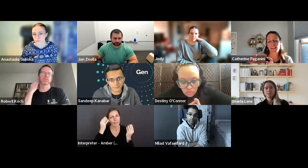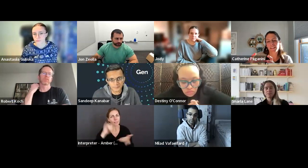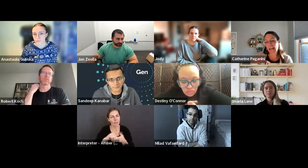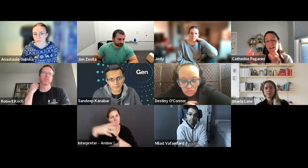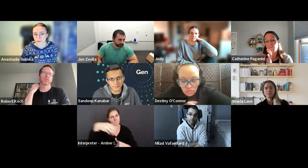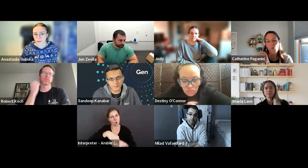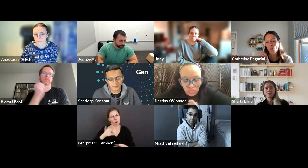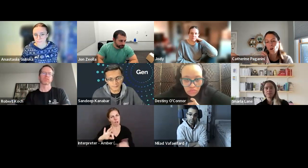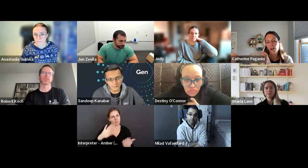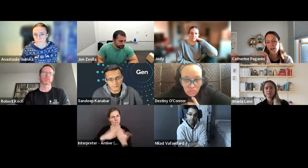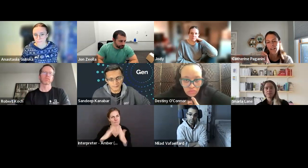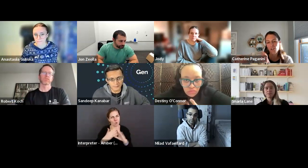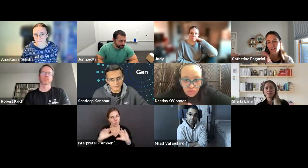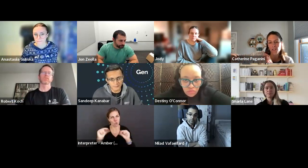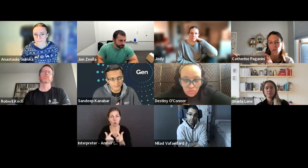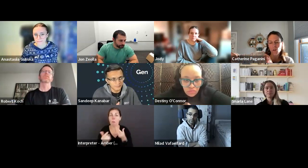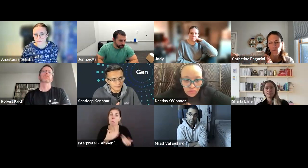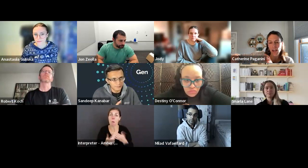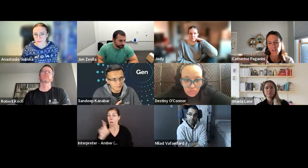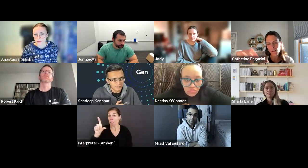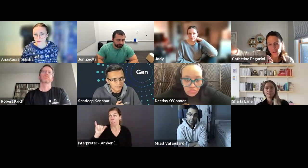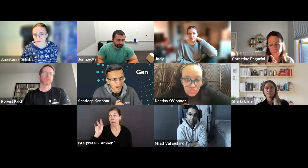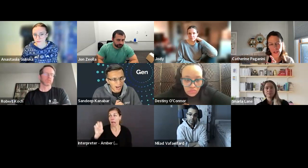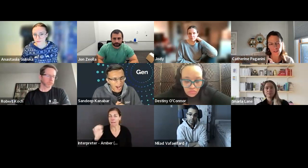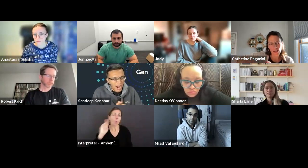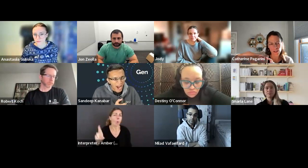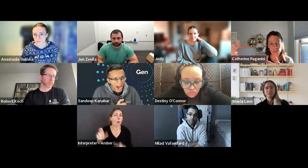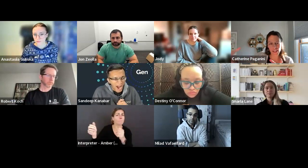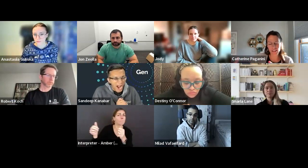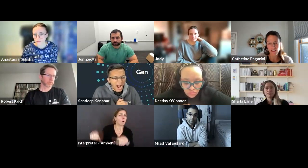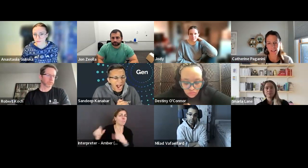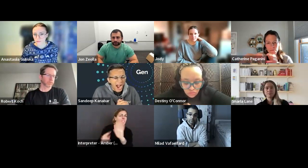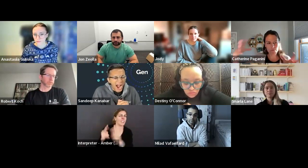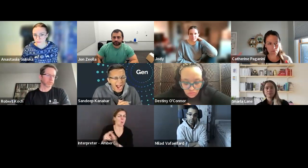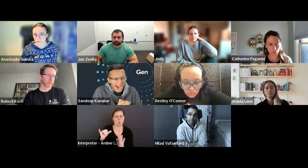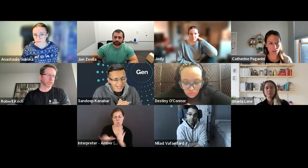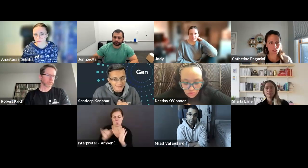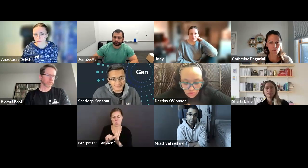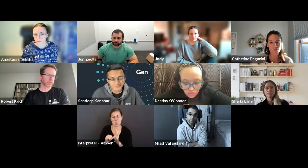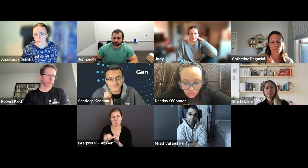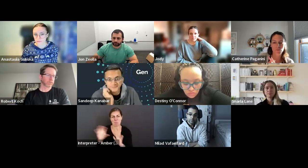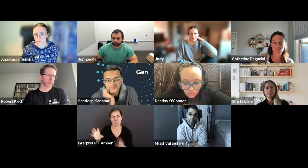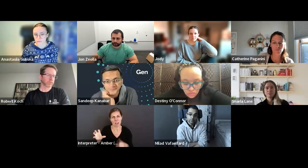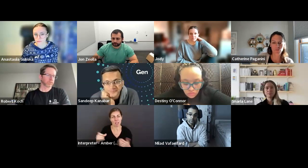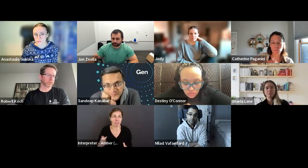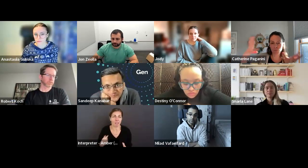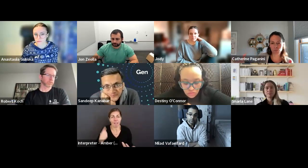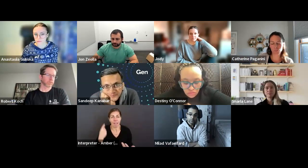like live or like just as a YouTube channel. Cause the YouTube channel I kind of see like as the same kind of